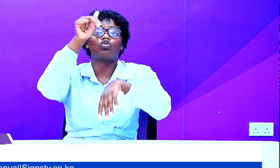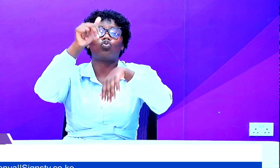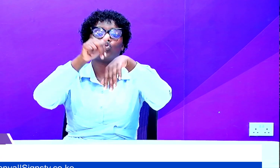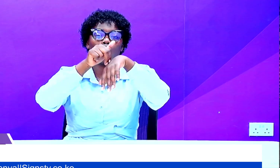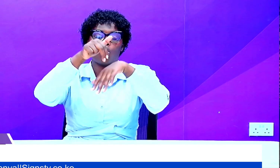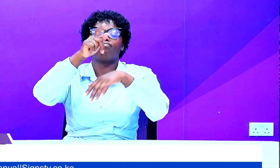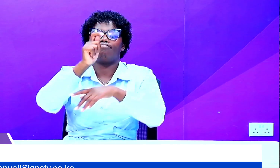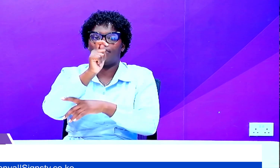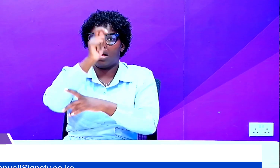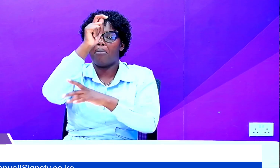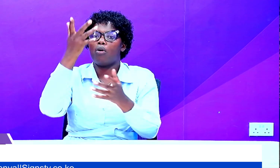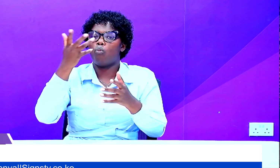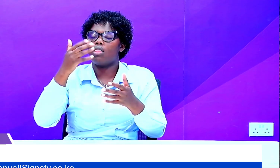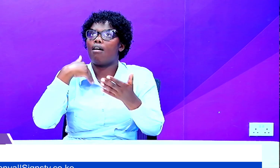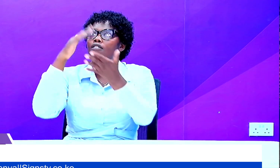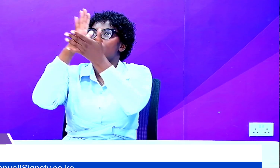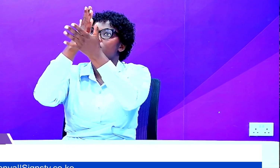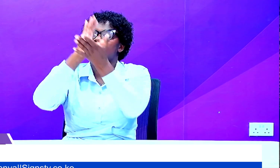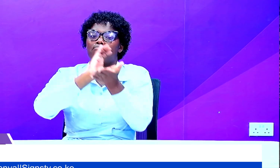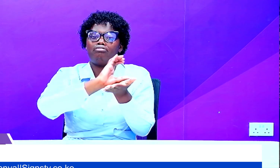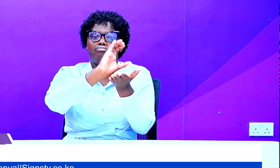people feel